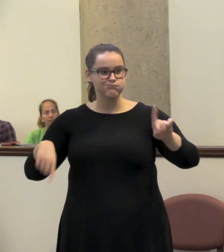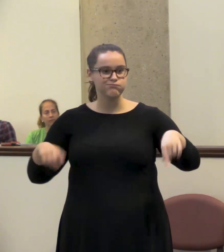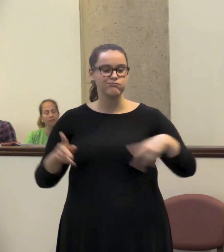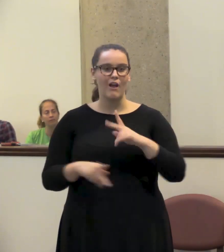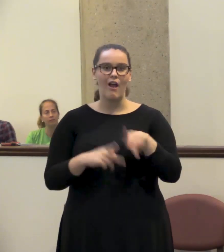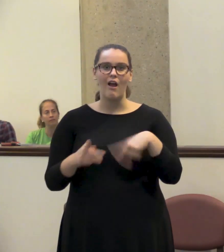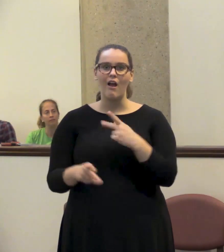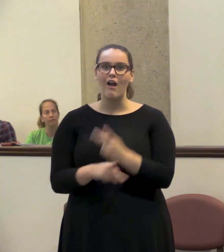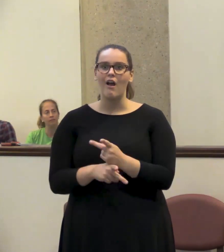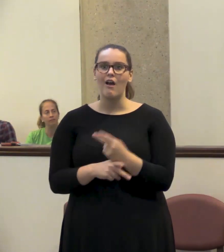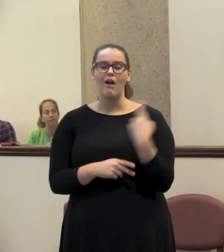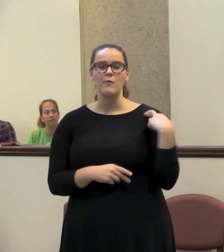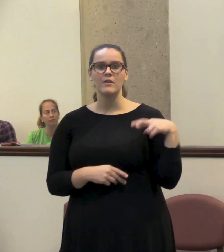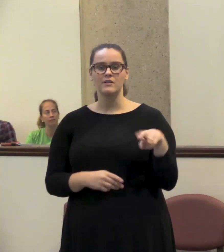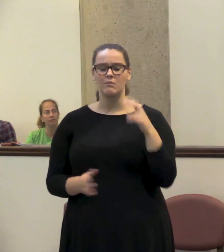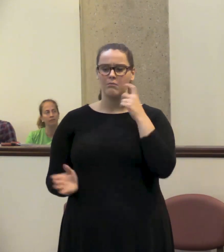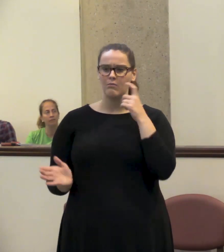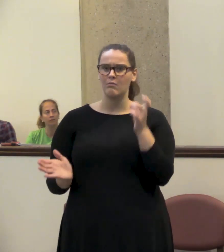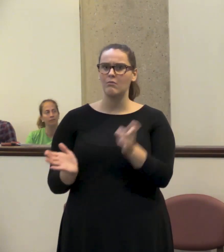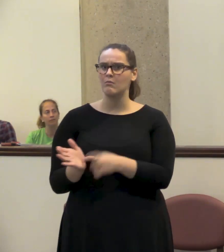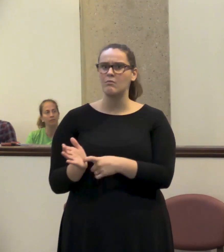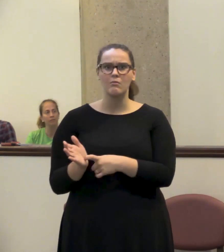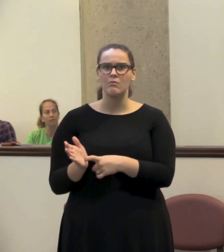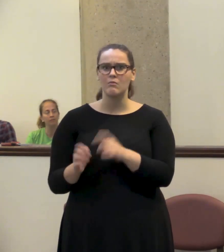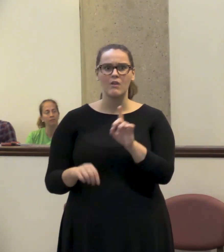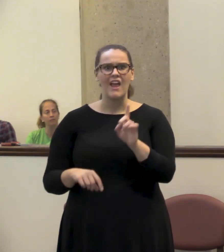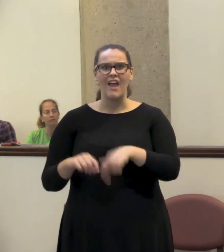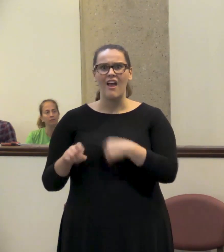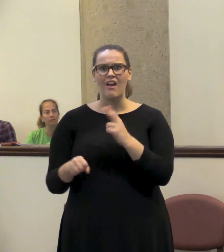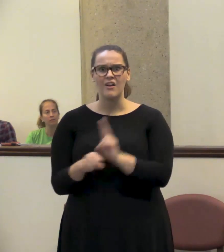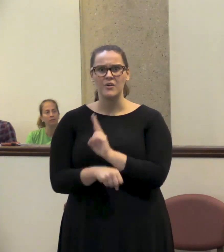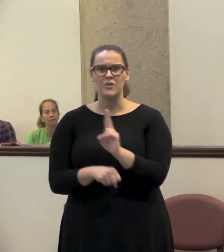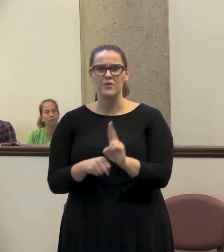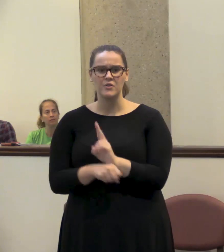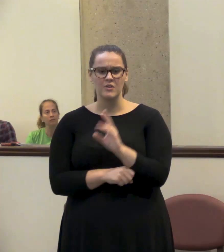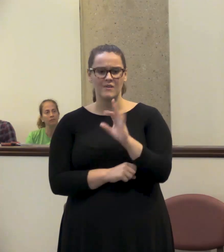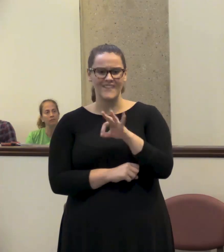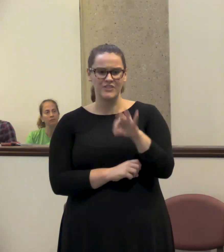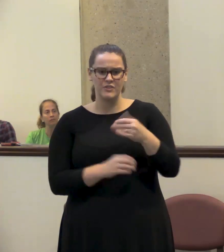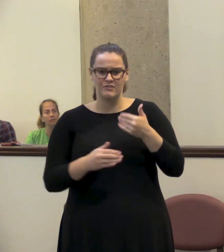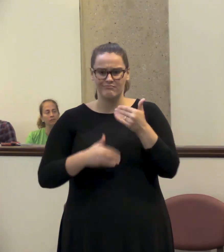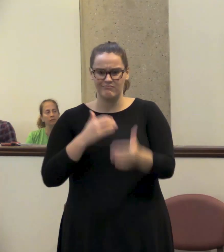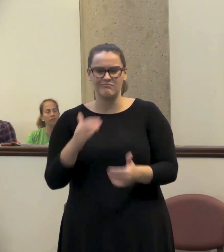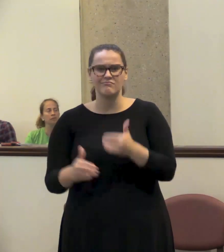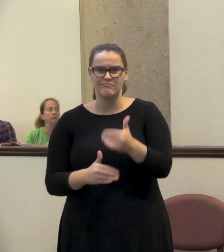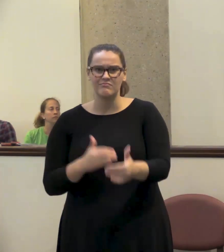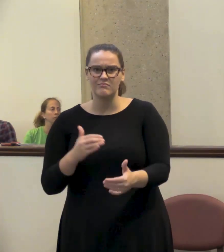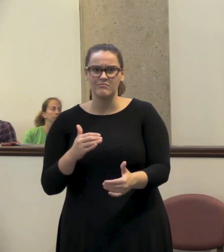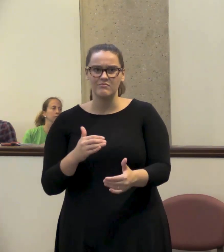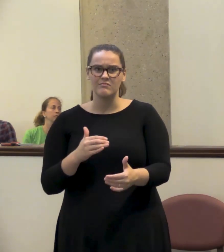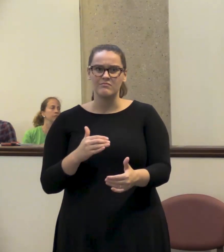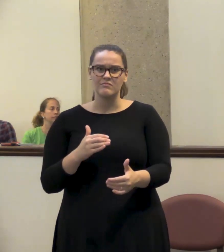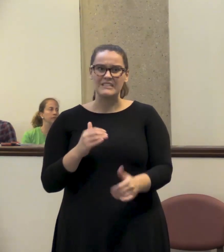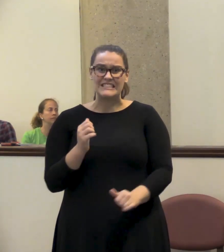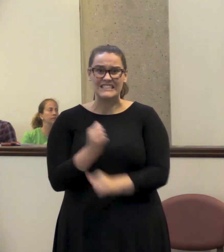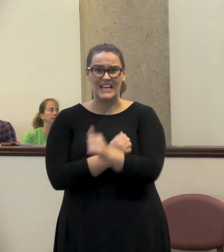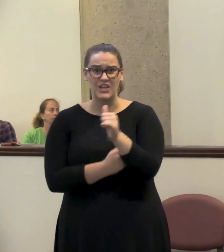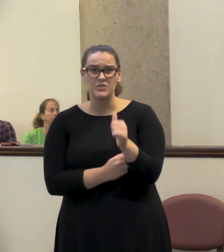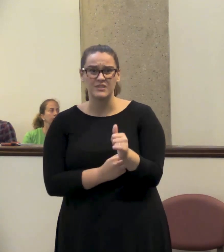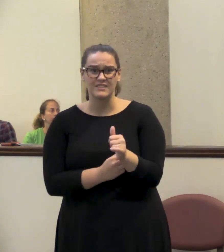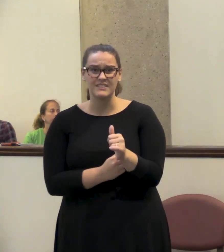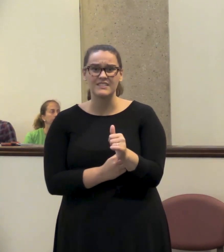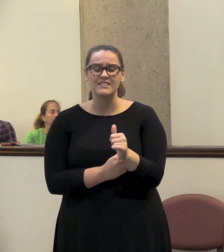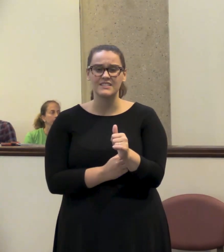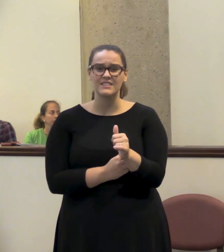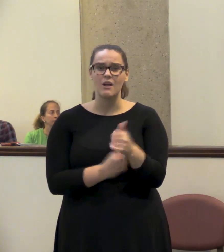burning fossil fuels is pouring heat-trapping climate pollution into our atmosphere, damaging our climate. And we are here today because